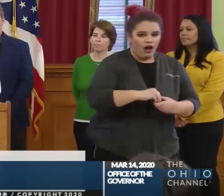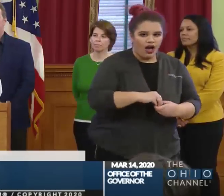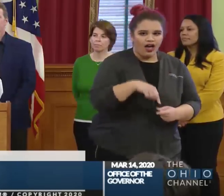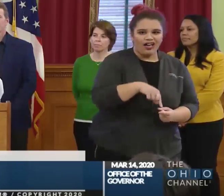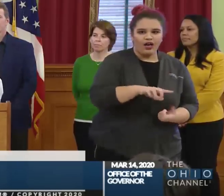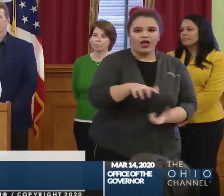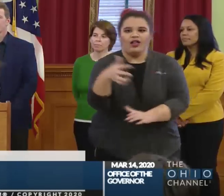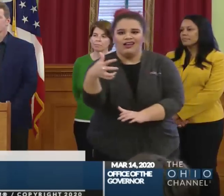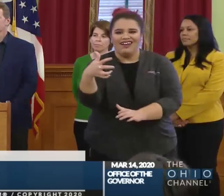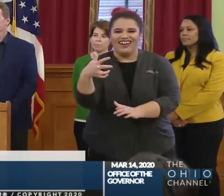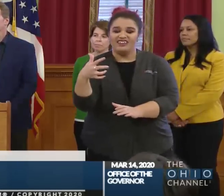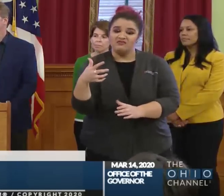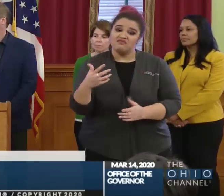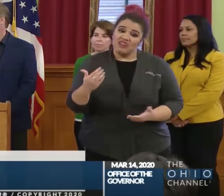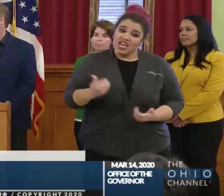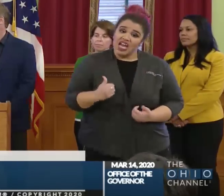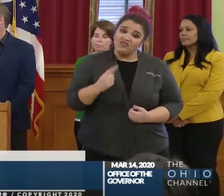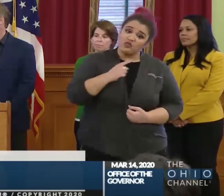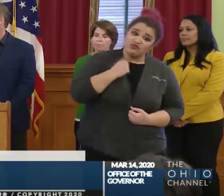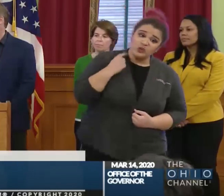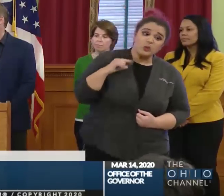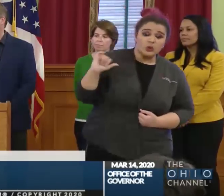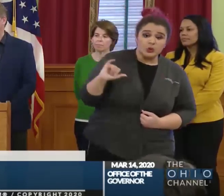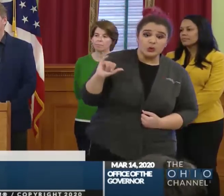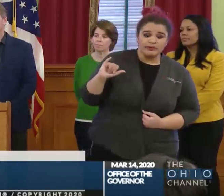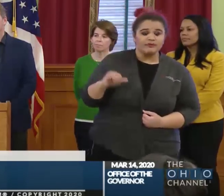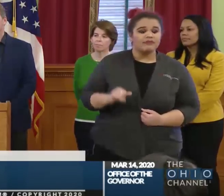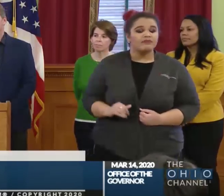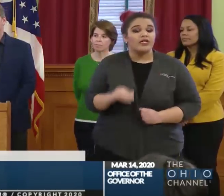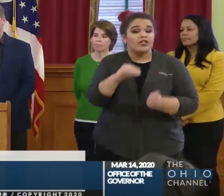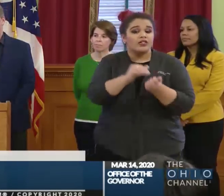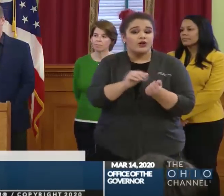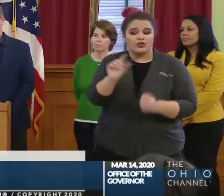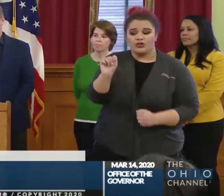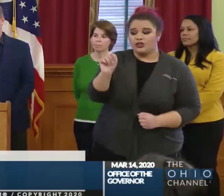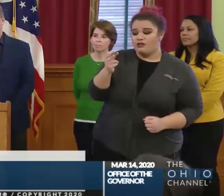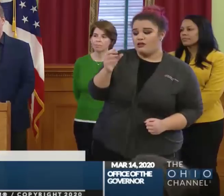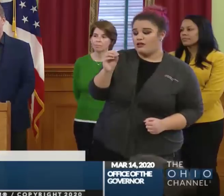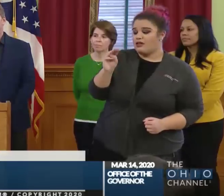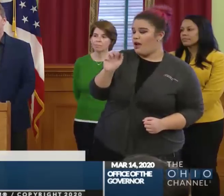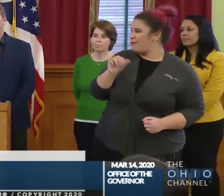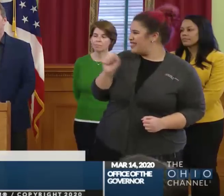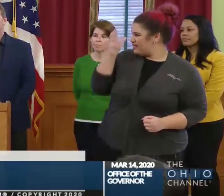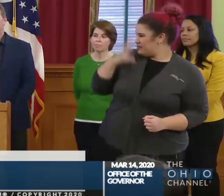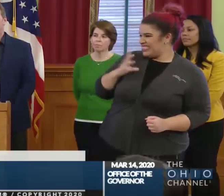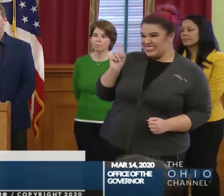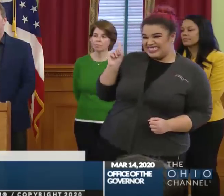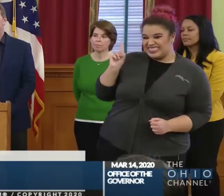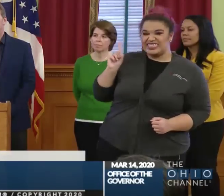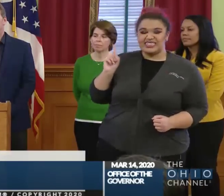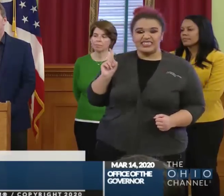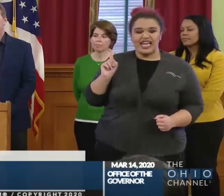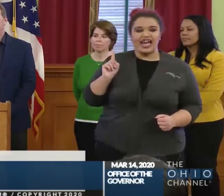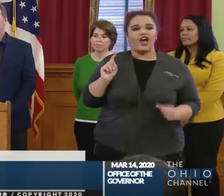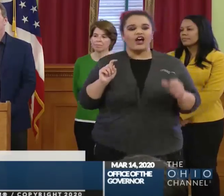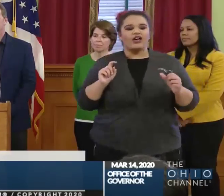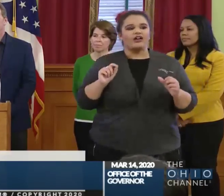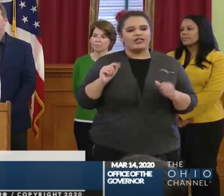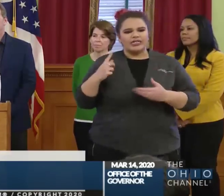like, the way Dr. Thomas was saying, that another sort of analogy that Dr. Mecker had shared with me is it's